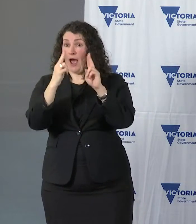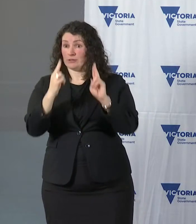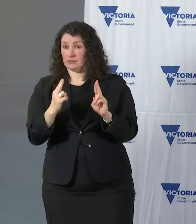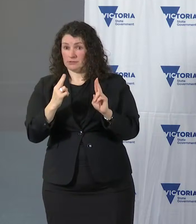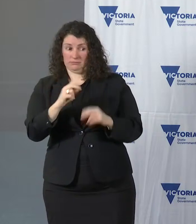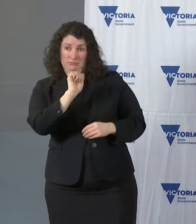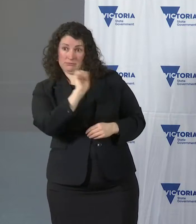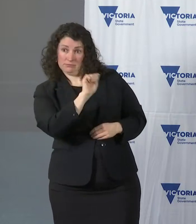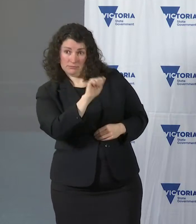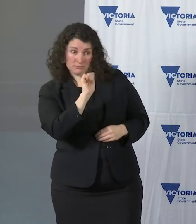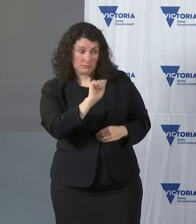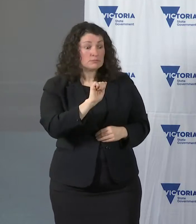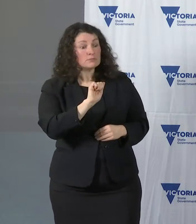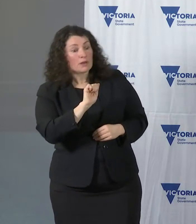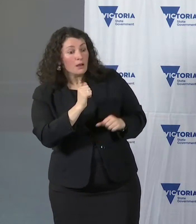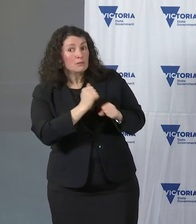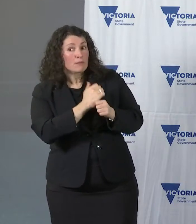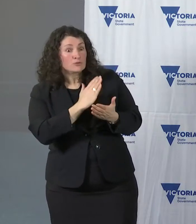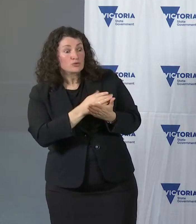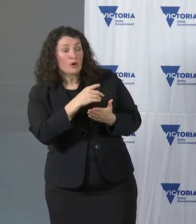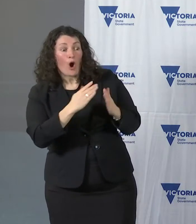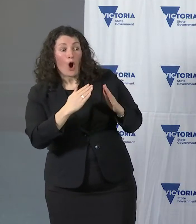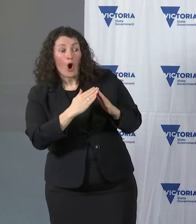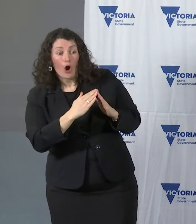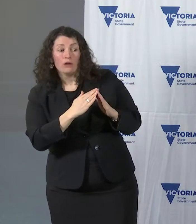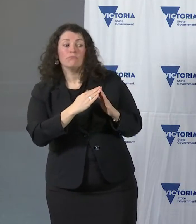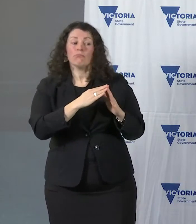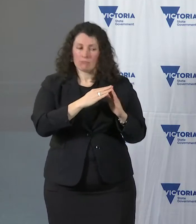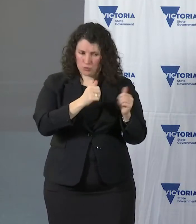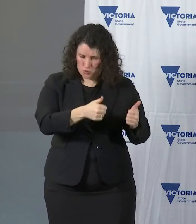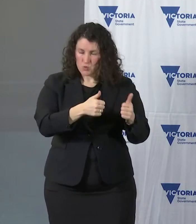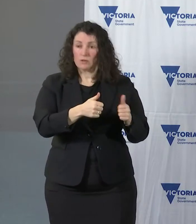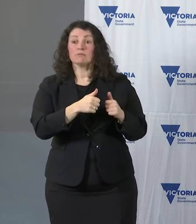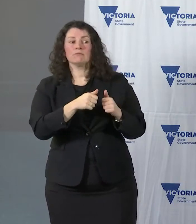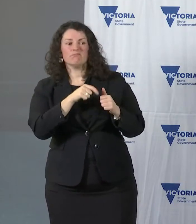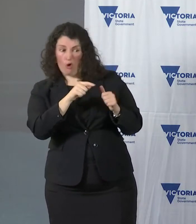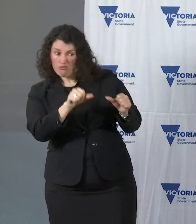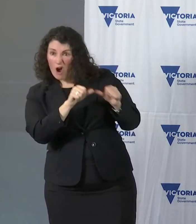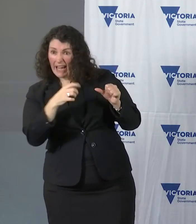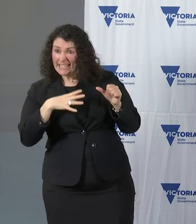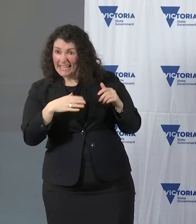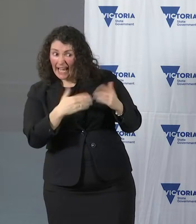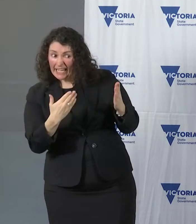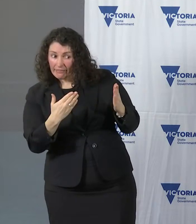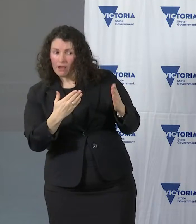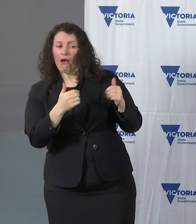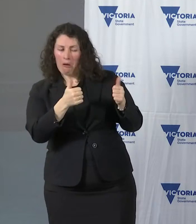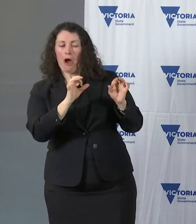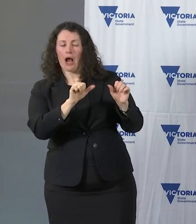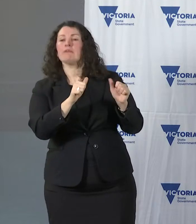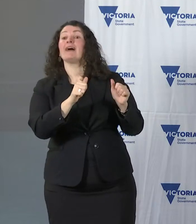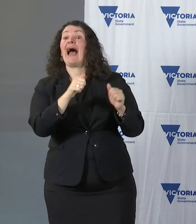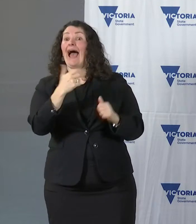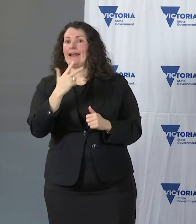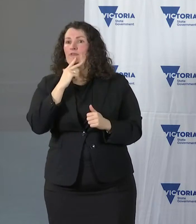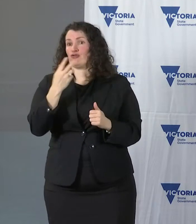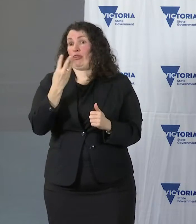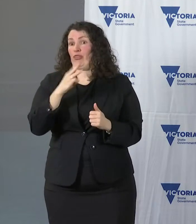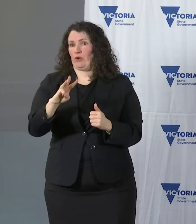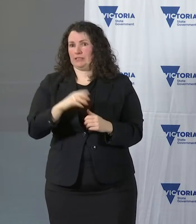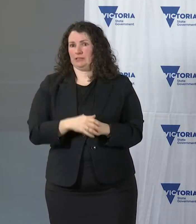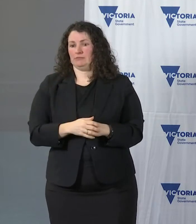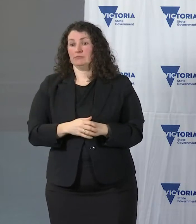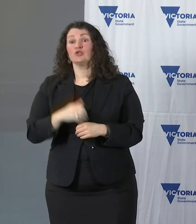we're aiming to do 1,500 home visits today. Our teams at the airport yesterday, again, checking flights from the